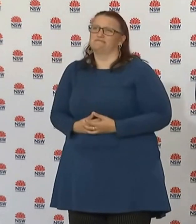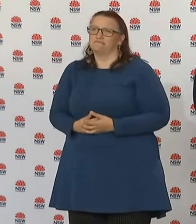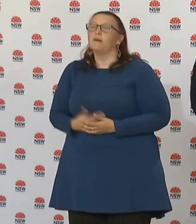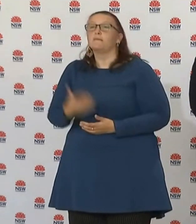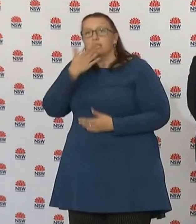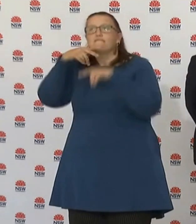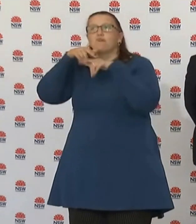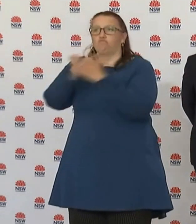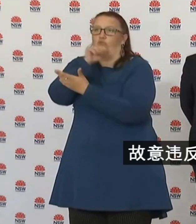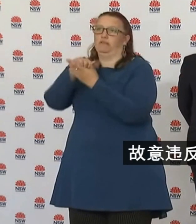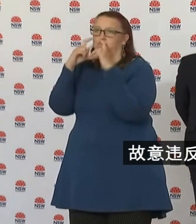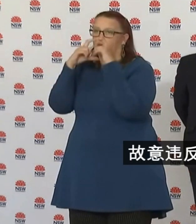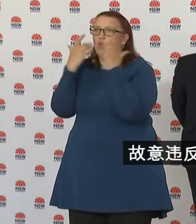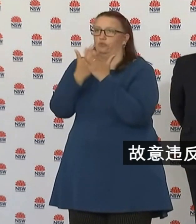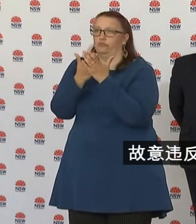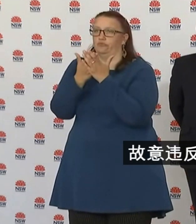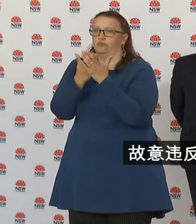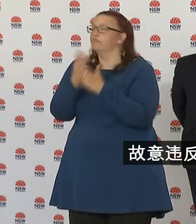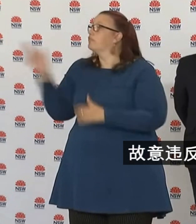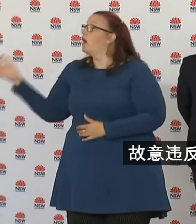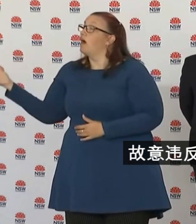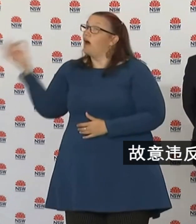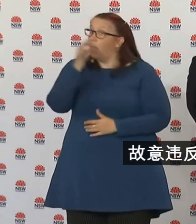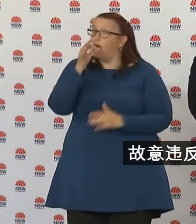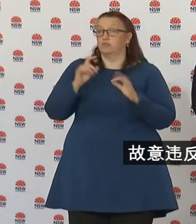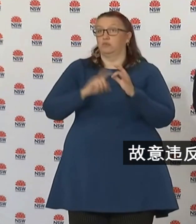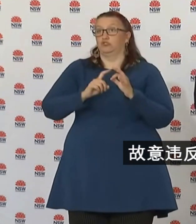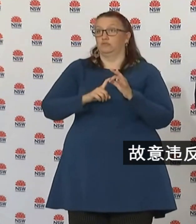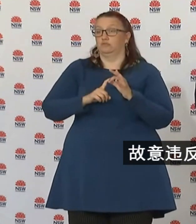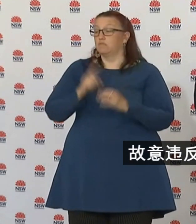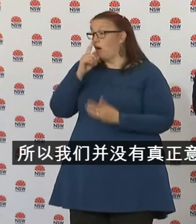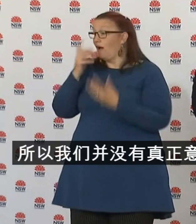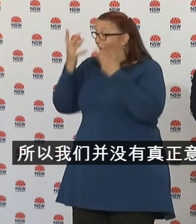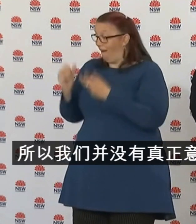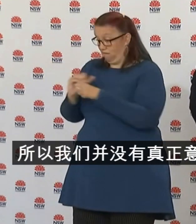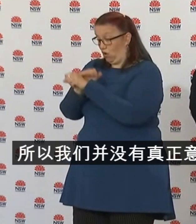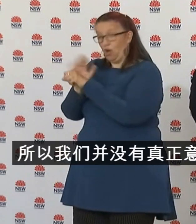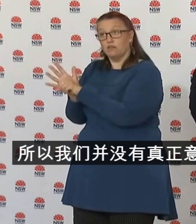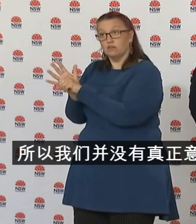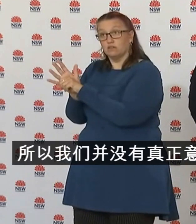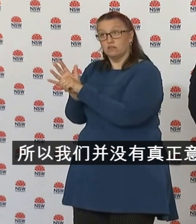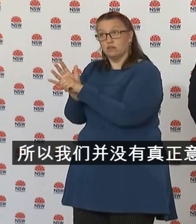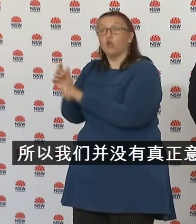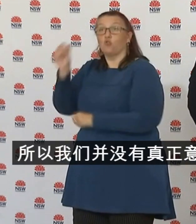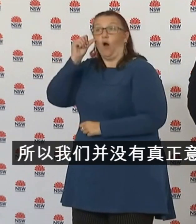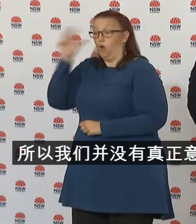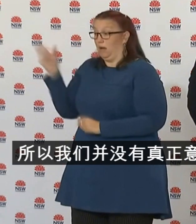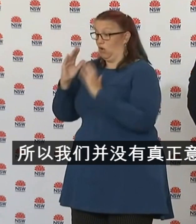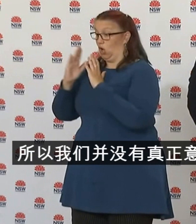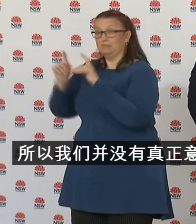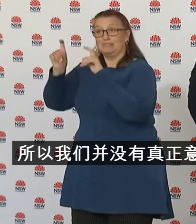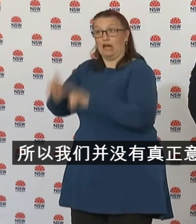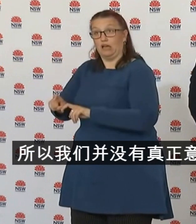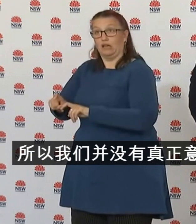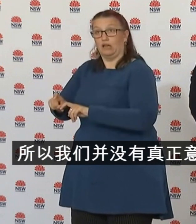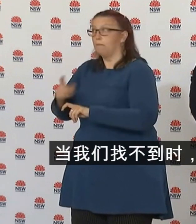supposed to be isolated, knowingly breaching that health order and then testing positive? So we are not really aware. Just to